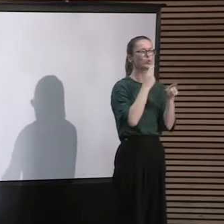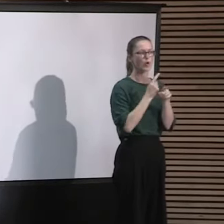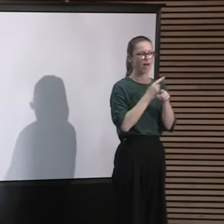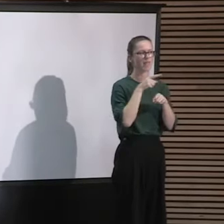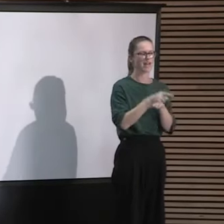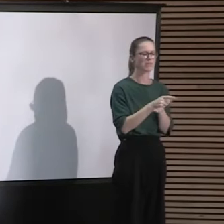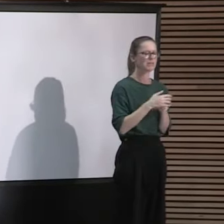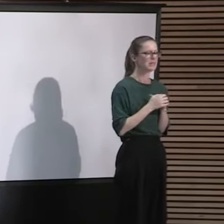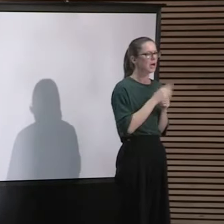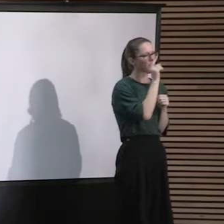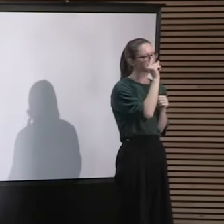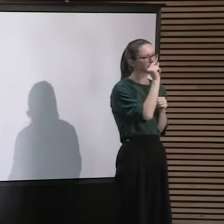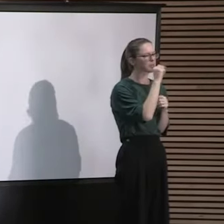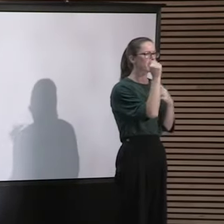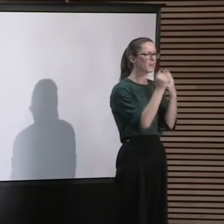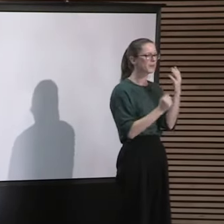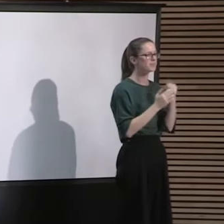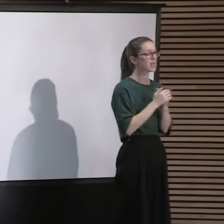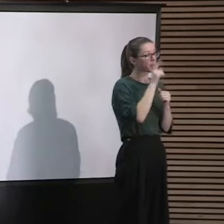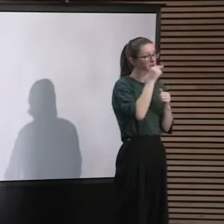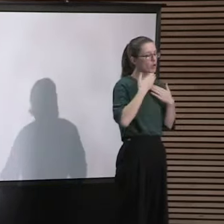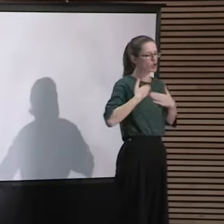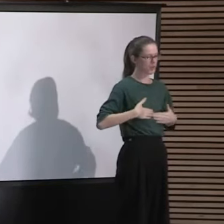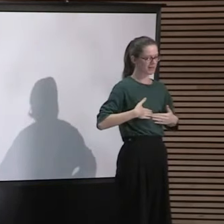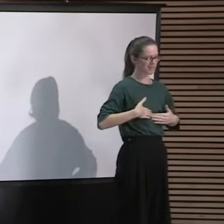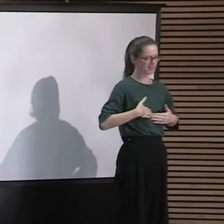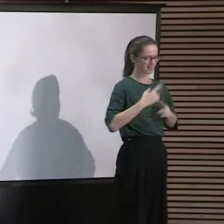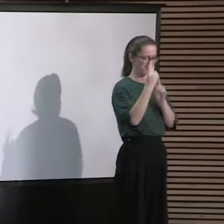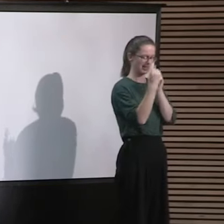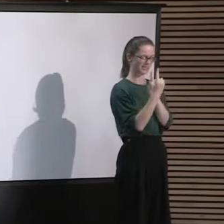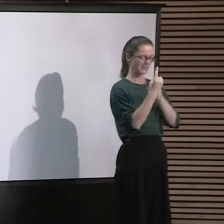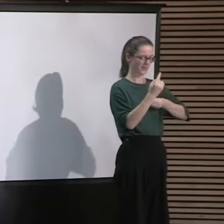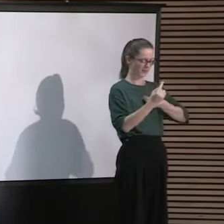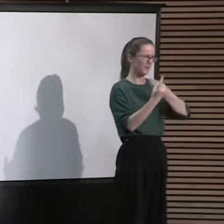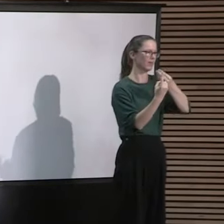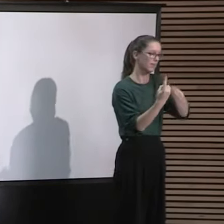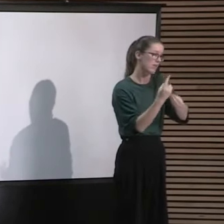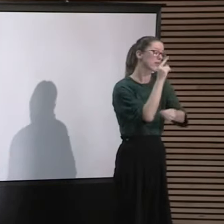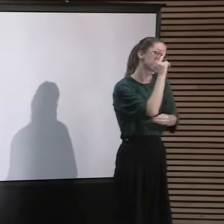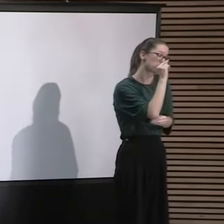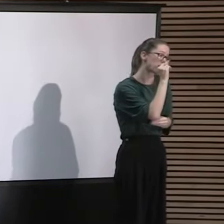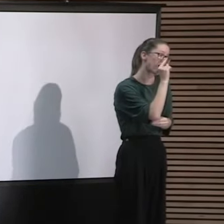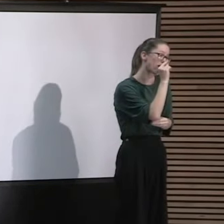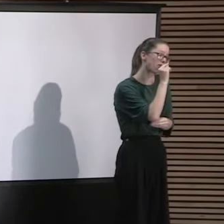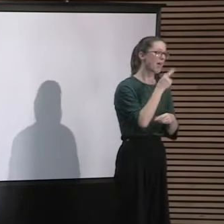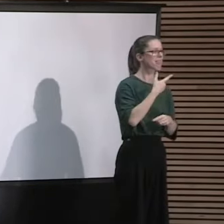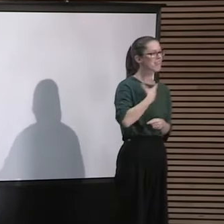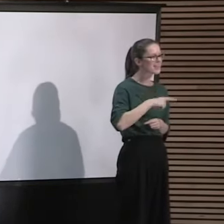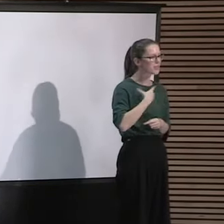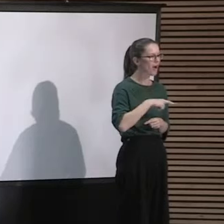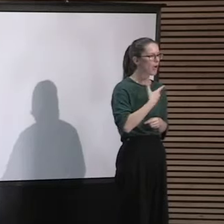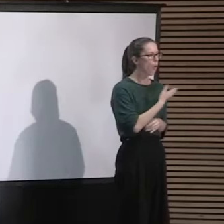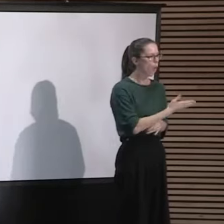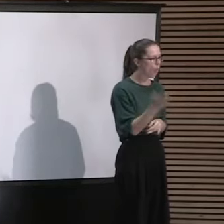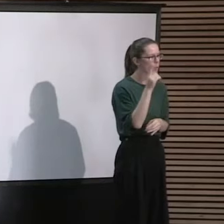of possibilities: human to human transmission directly, and it may well be, and that's part of the reason why all the